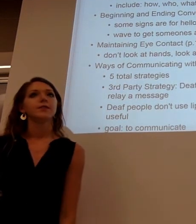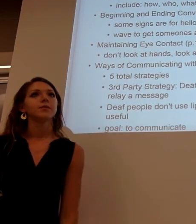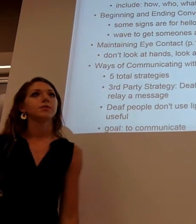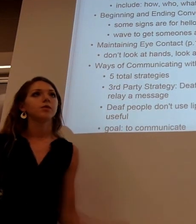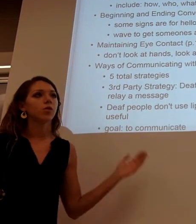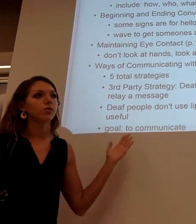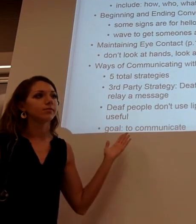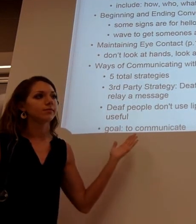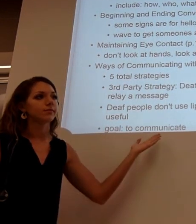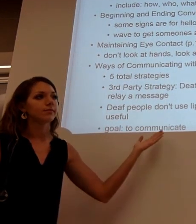That's people's goal.